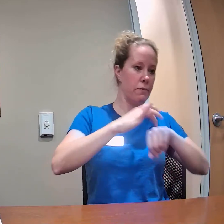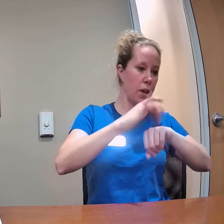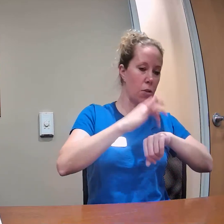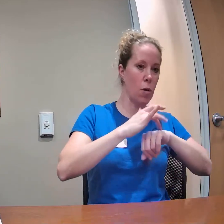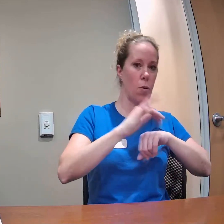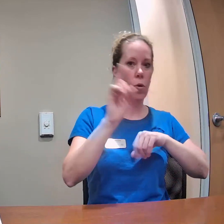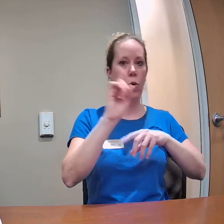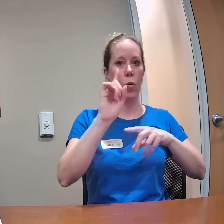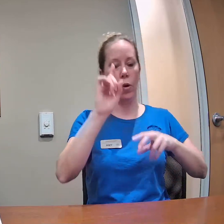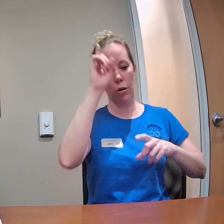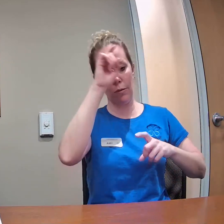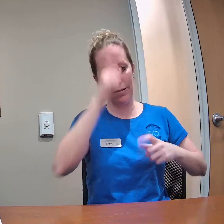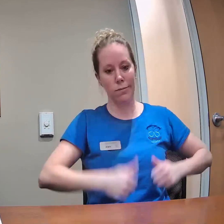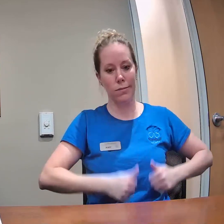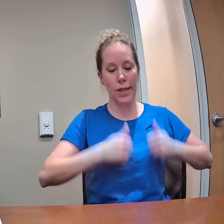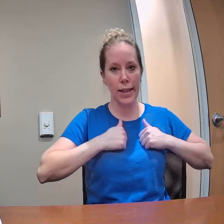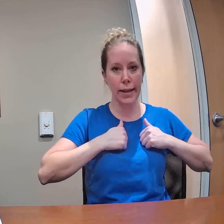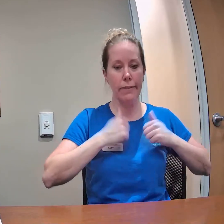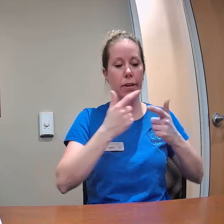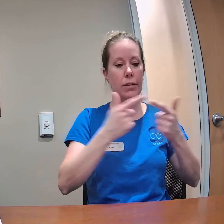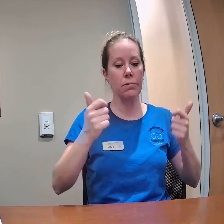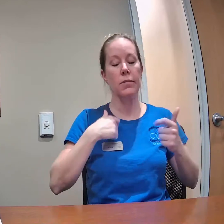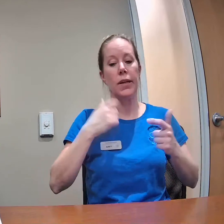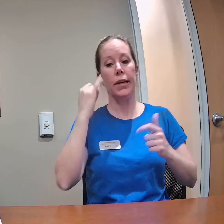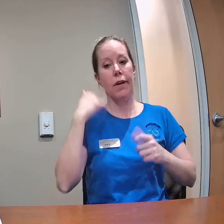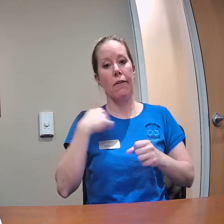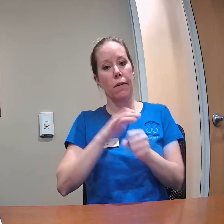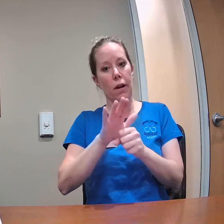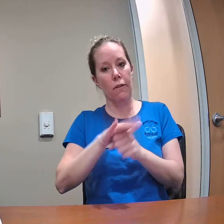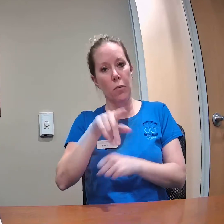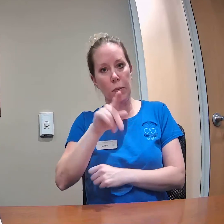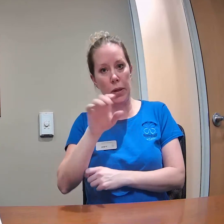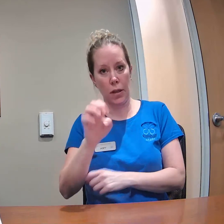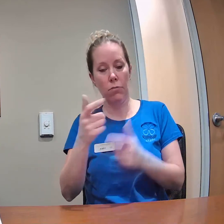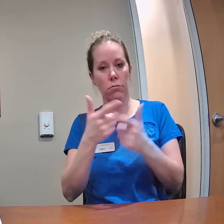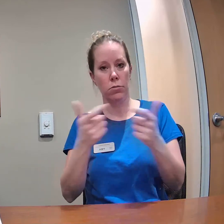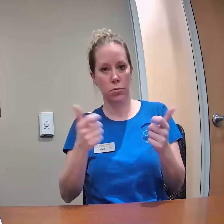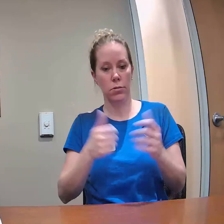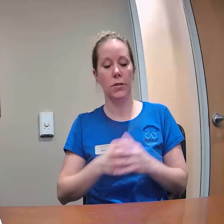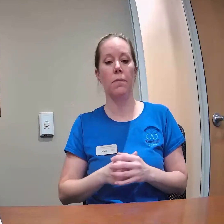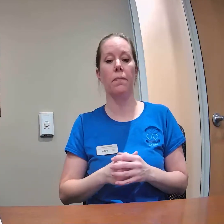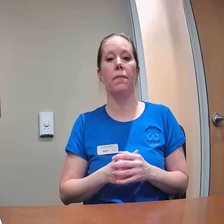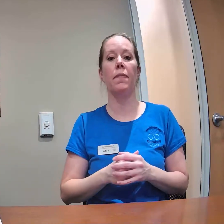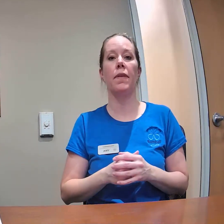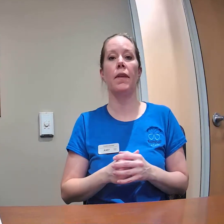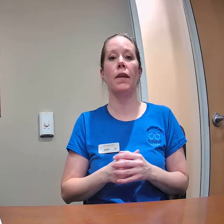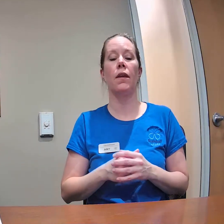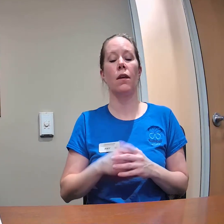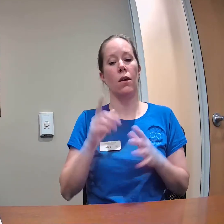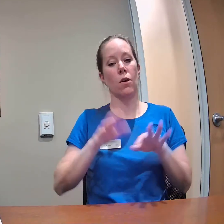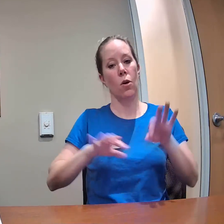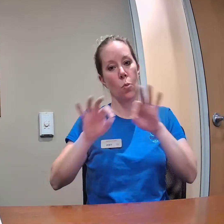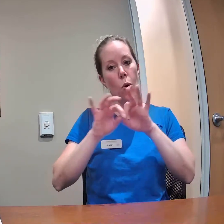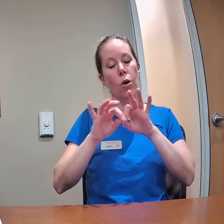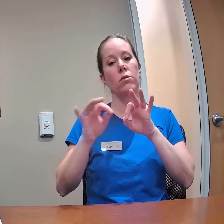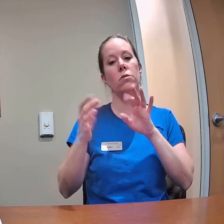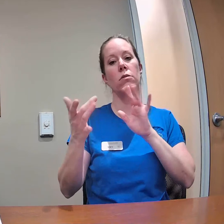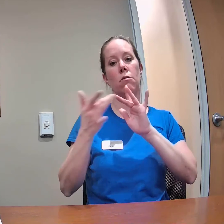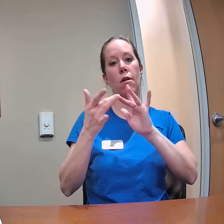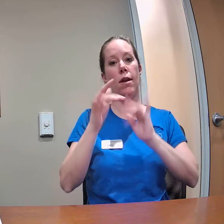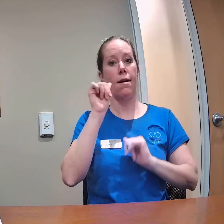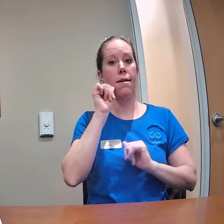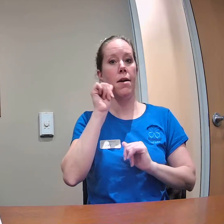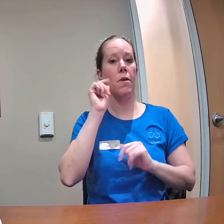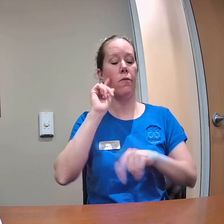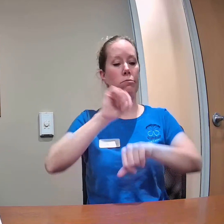current status of the home with respect to PPE. Palliative visitors are requested to schedule their visits, if possible, with